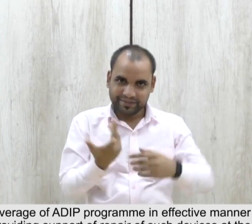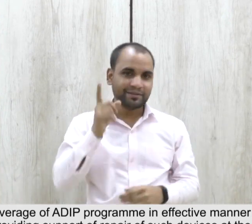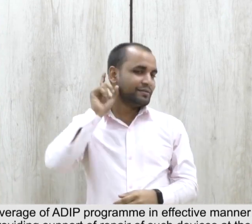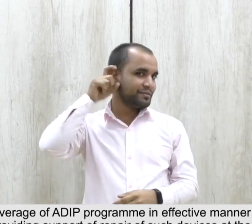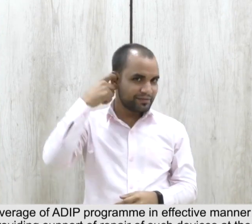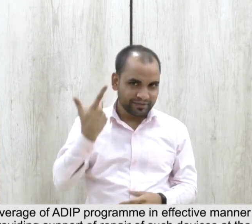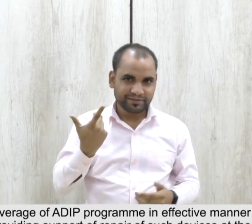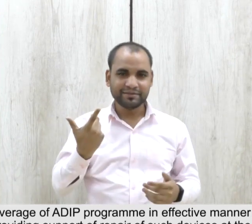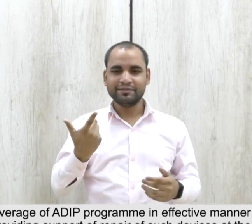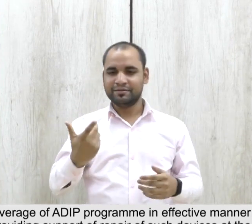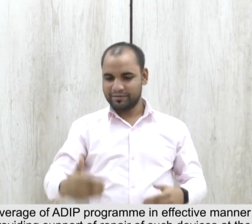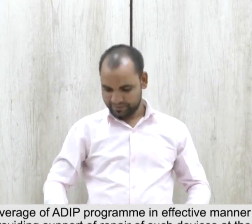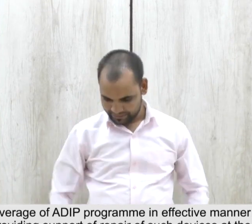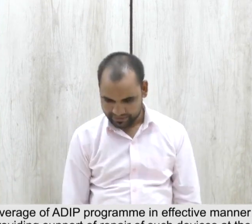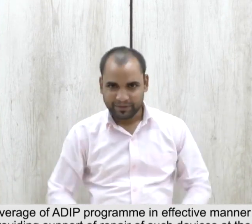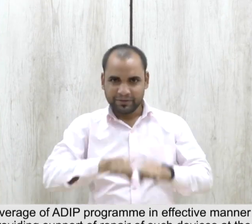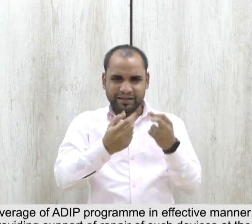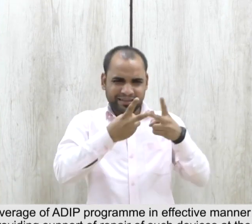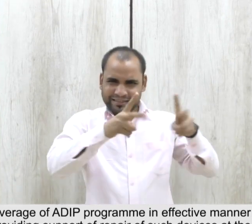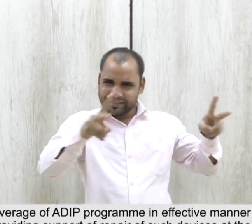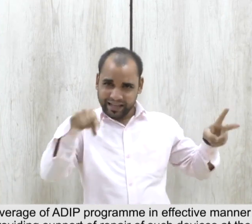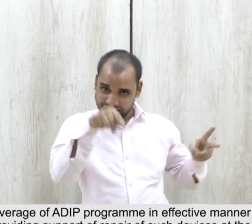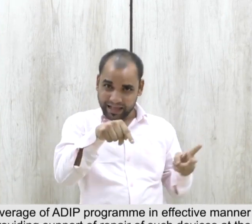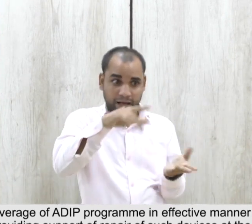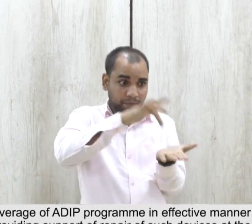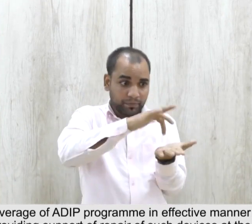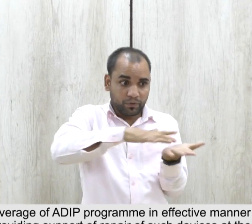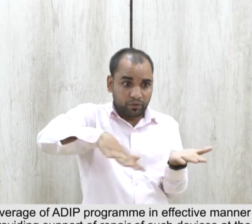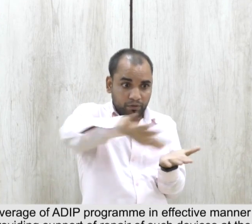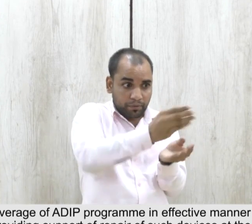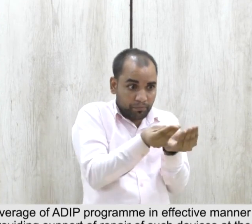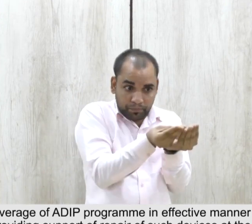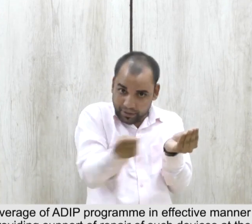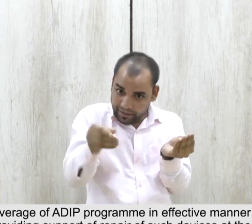and developing a mechanism for providing support of repair of such devices